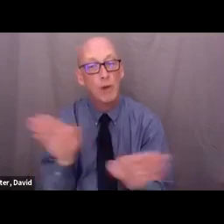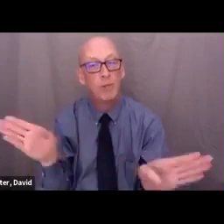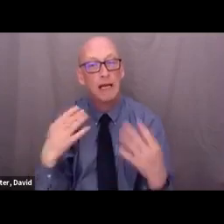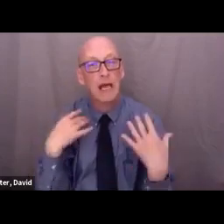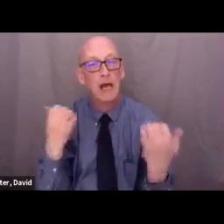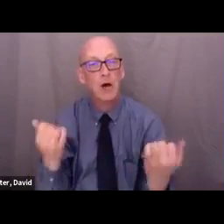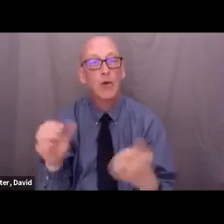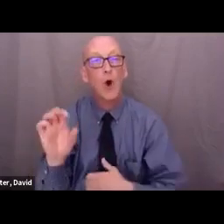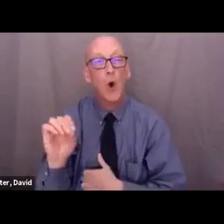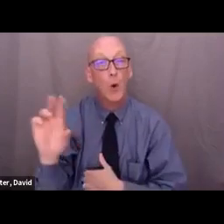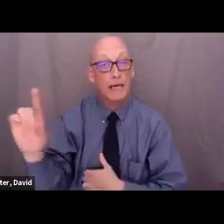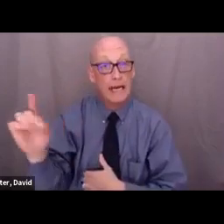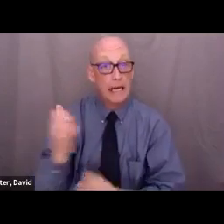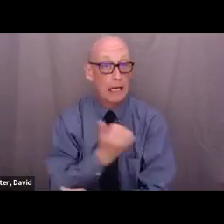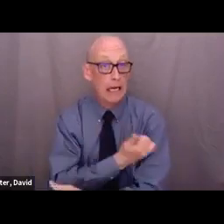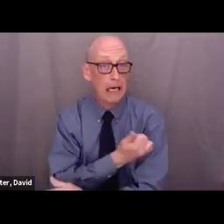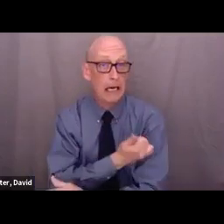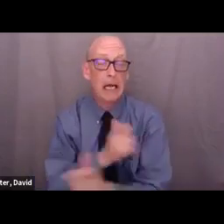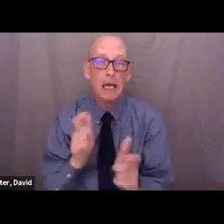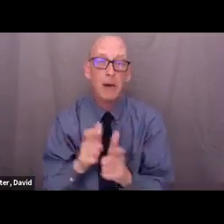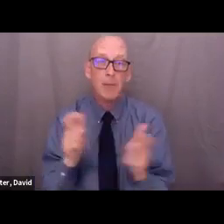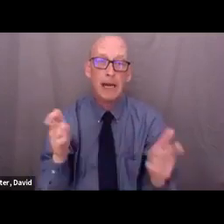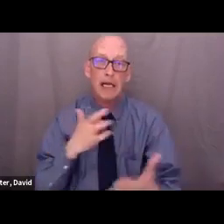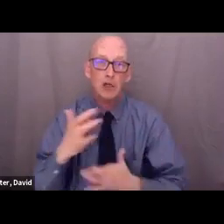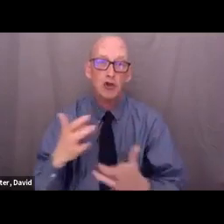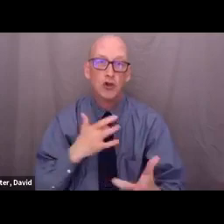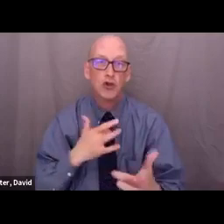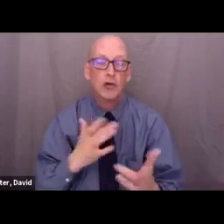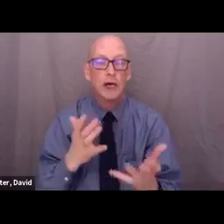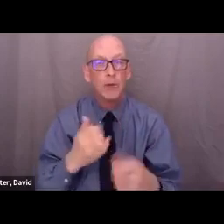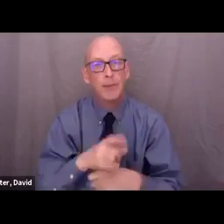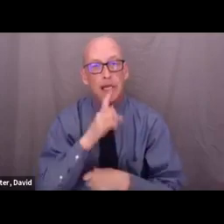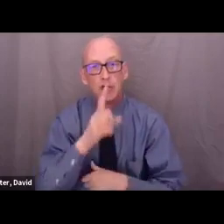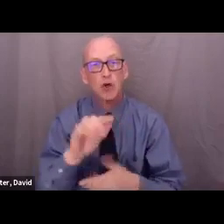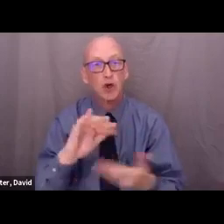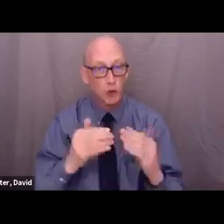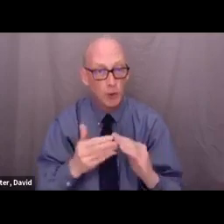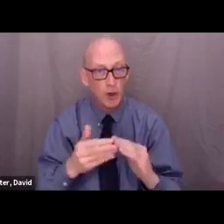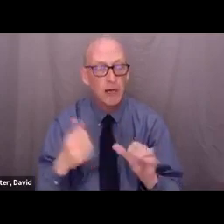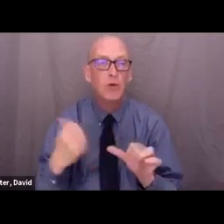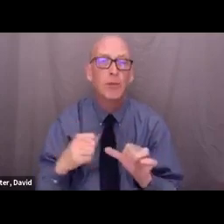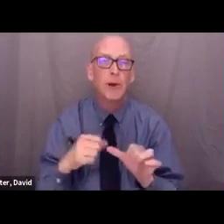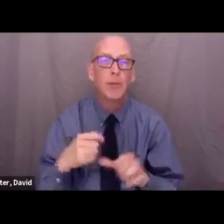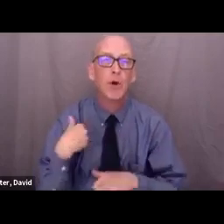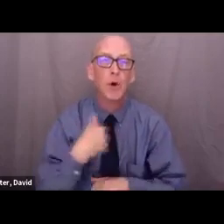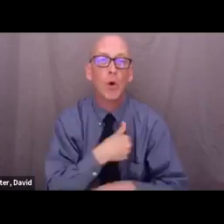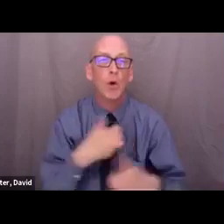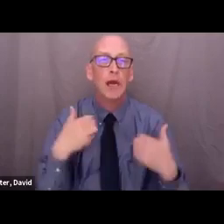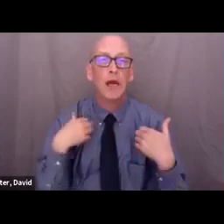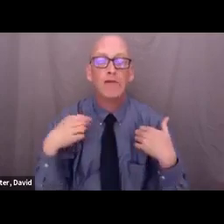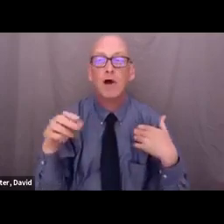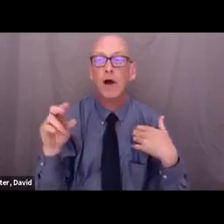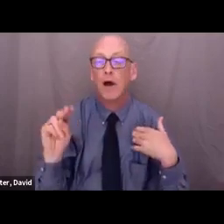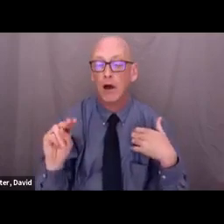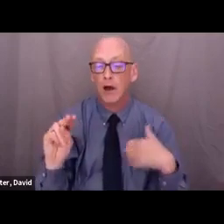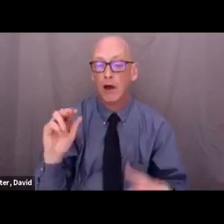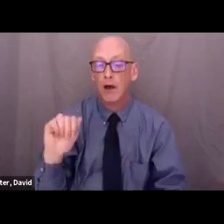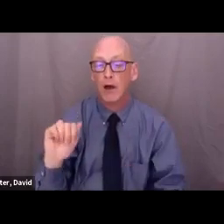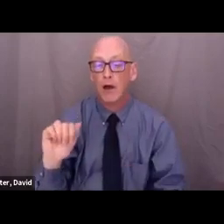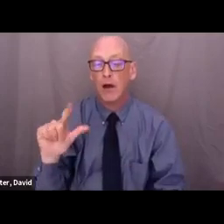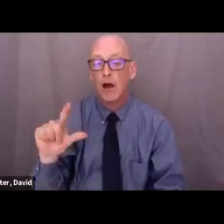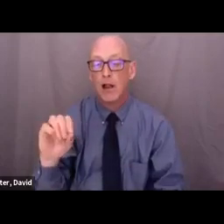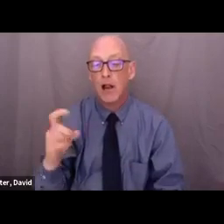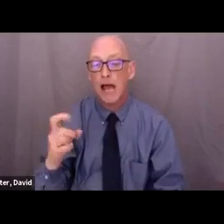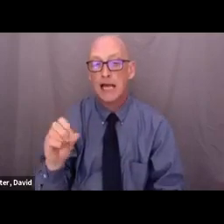huge concern for us. I just want to make sure that the community remembers that we do have naloxone here at the department